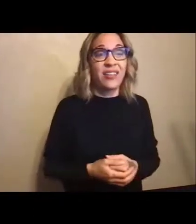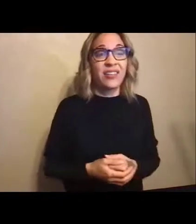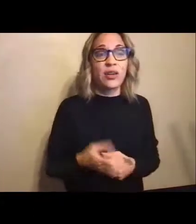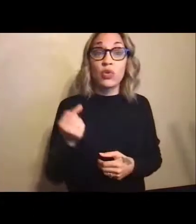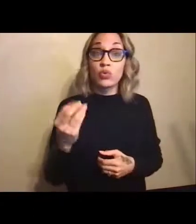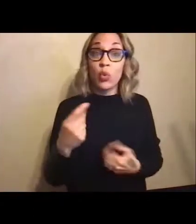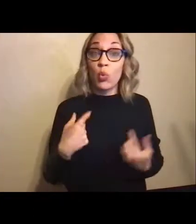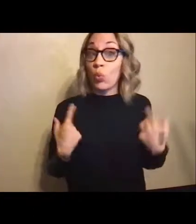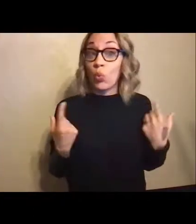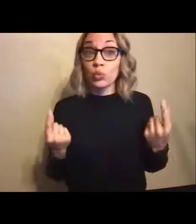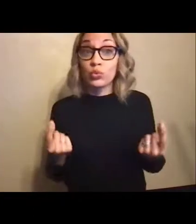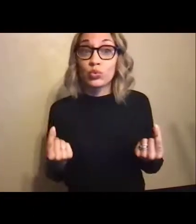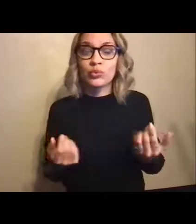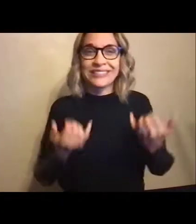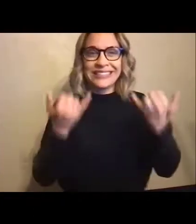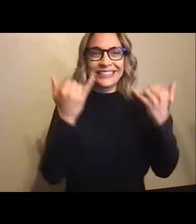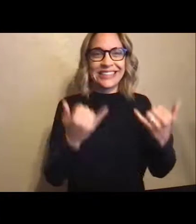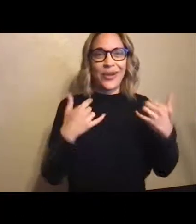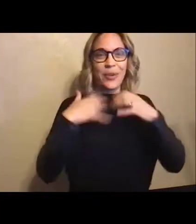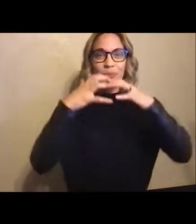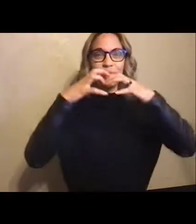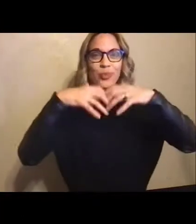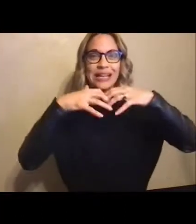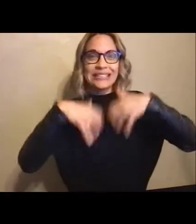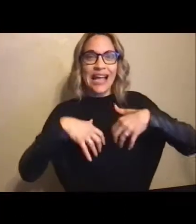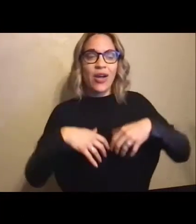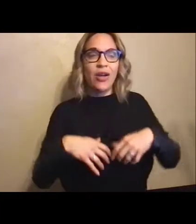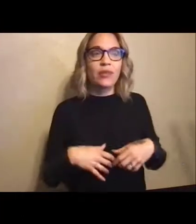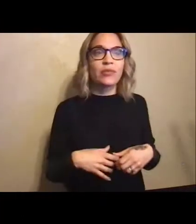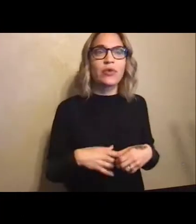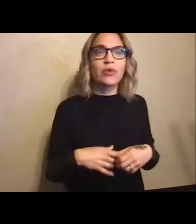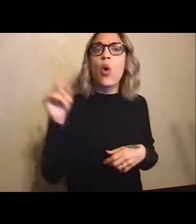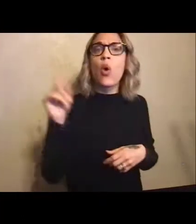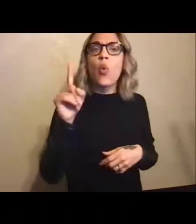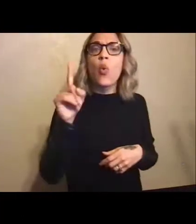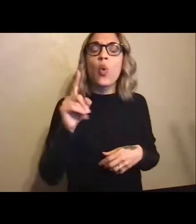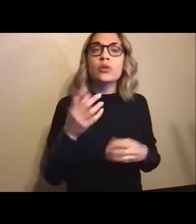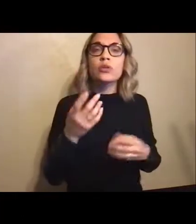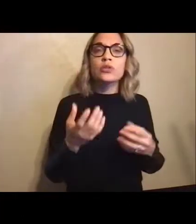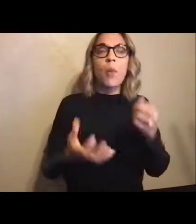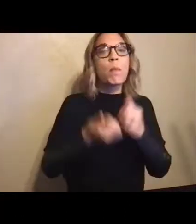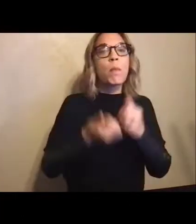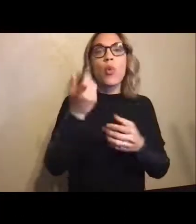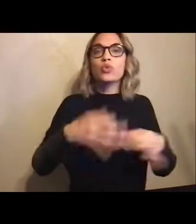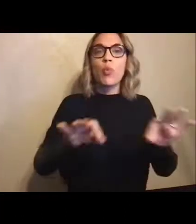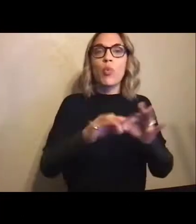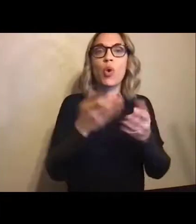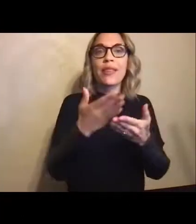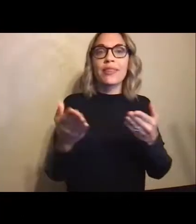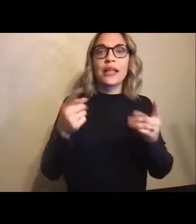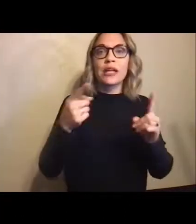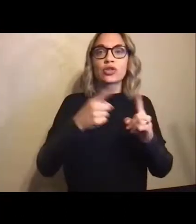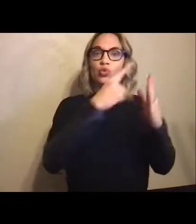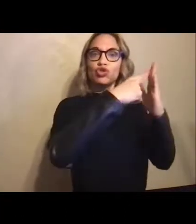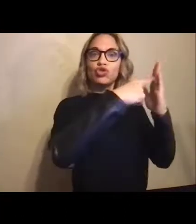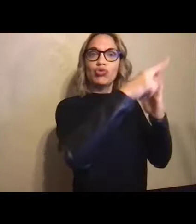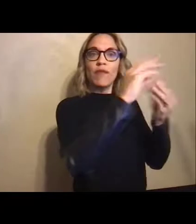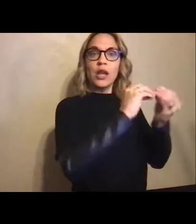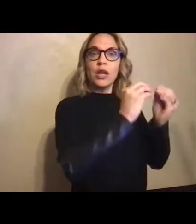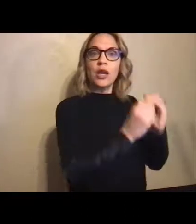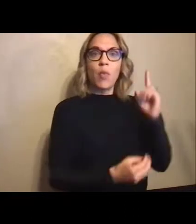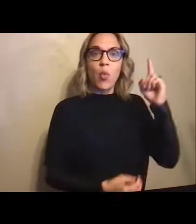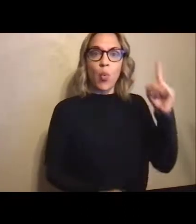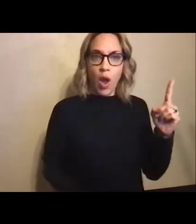overwhelming. It's a lot to handle. And so what I do now is I'm breaking down these tasks into smaller